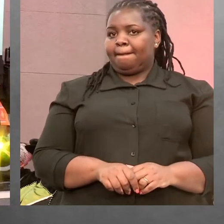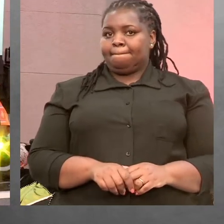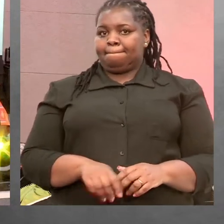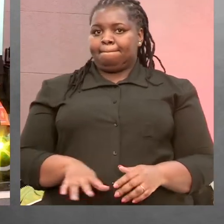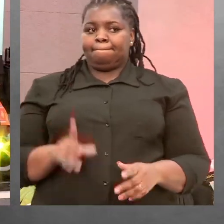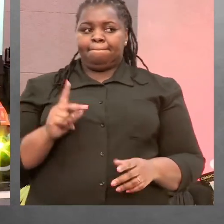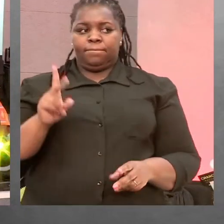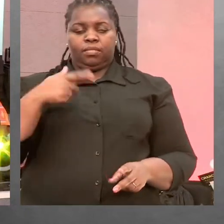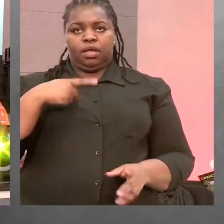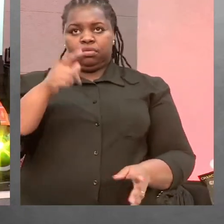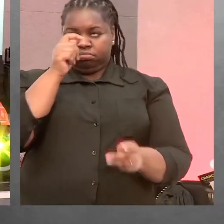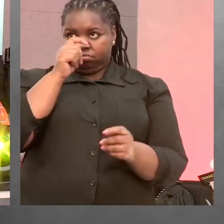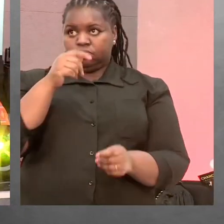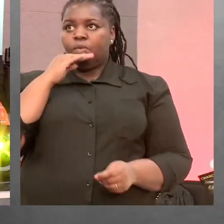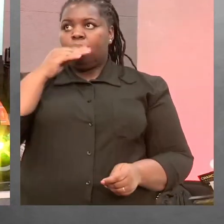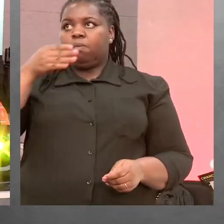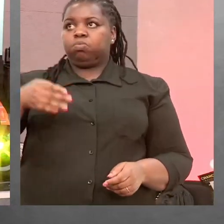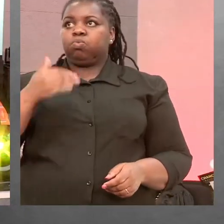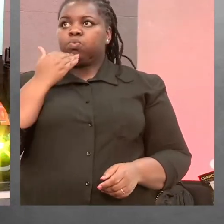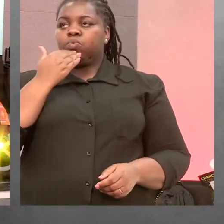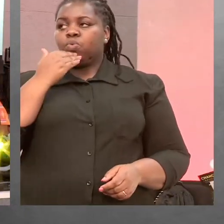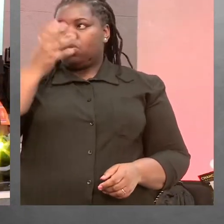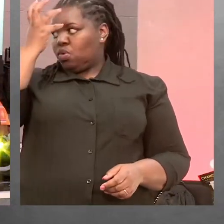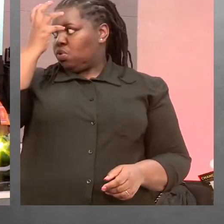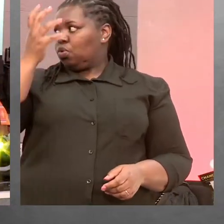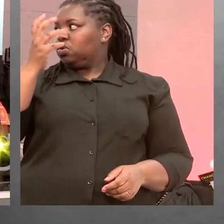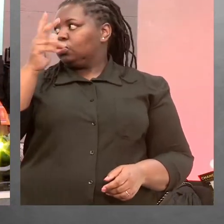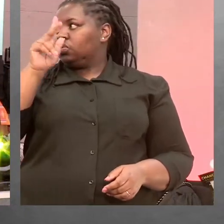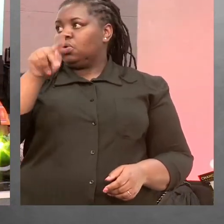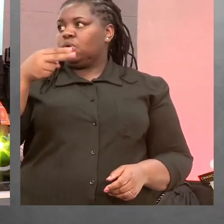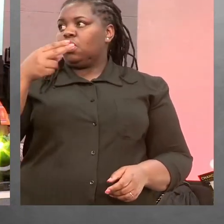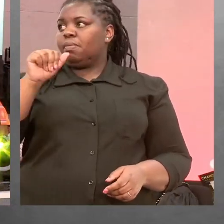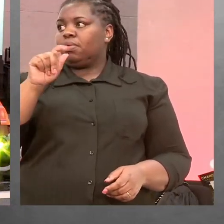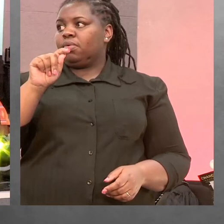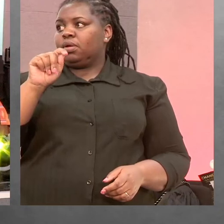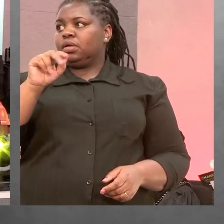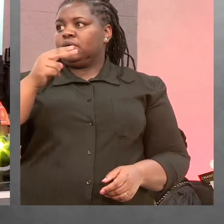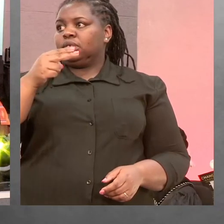Must also acknowledge the presence of Nkosi Phathakile Womisa,